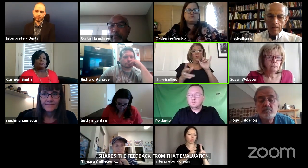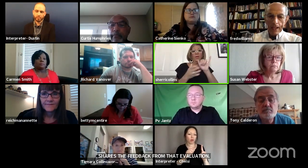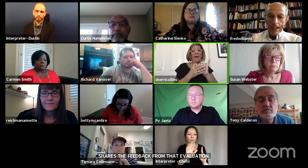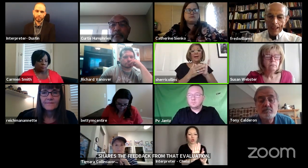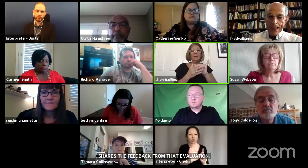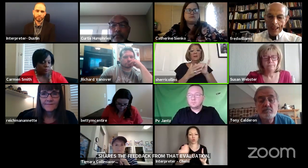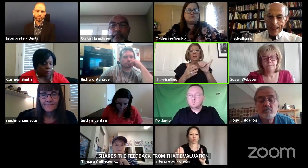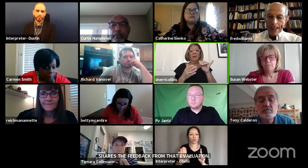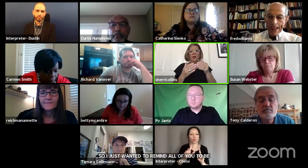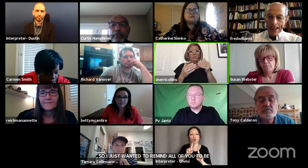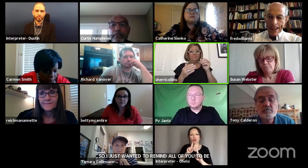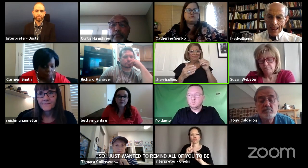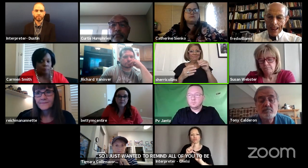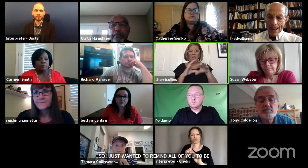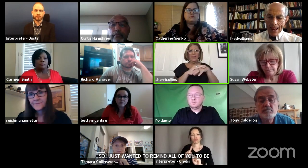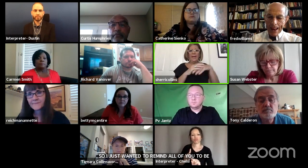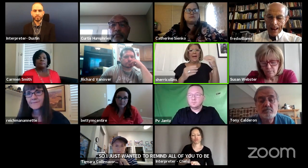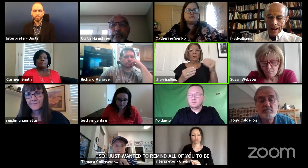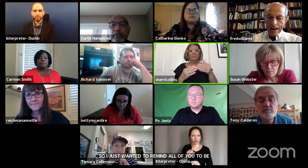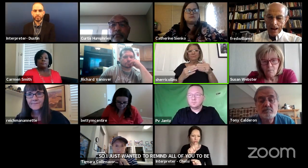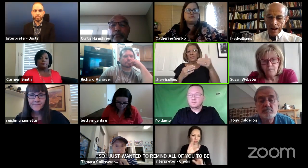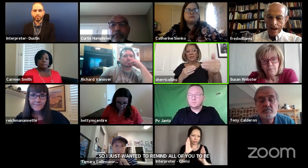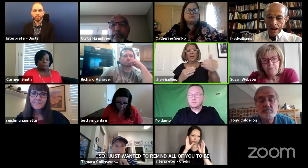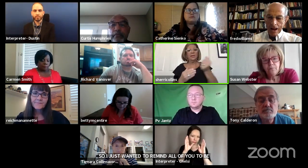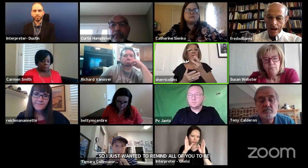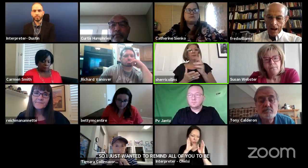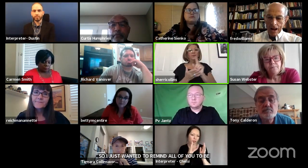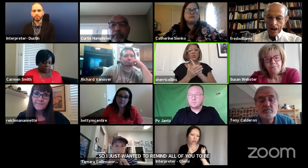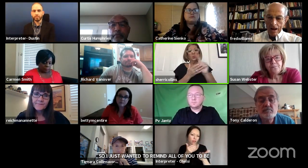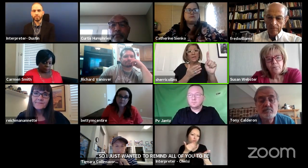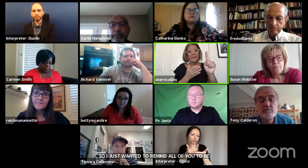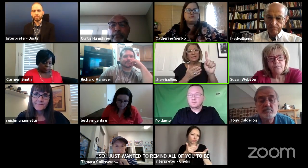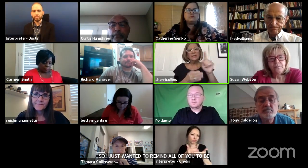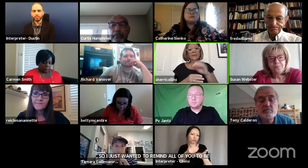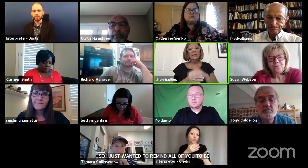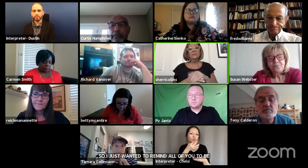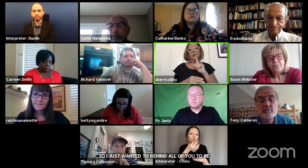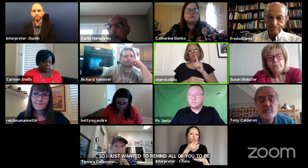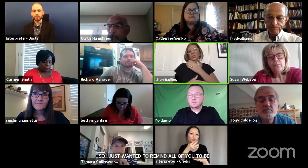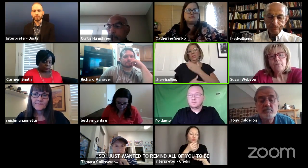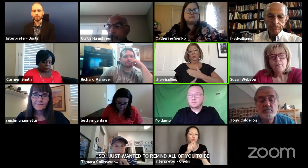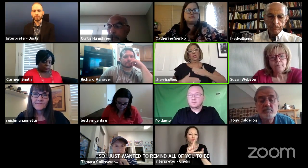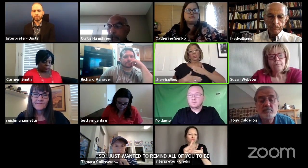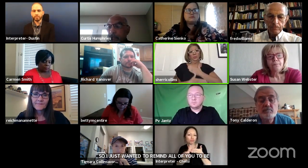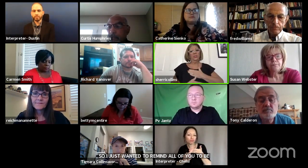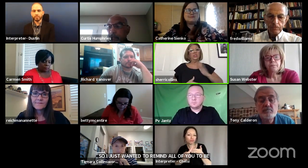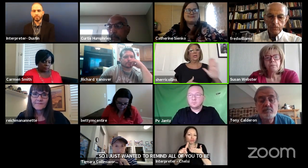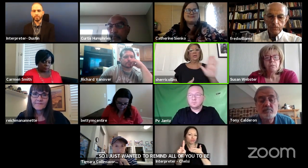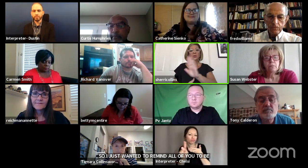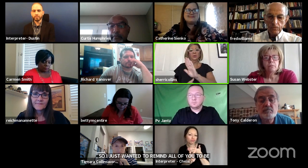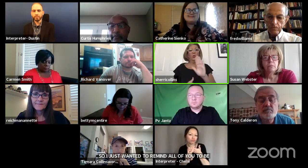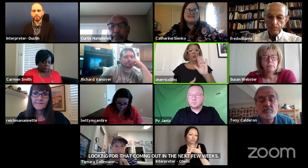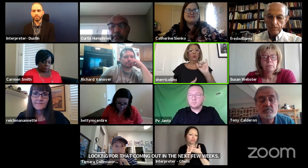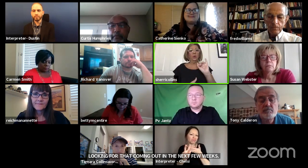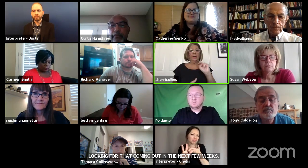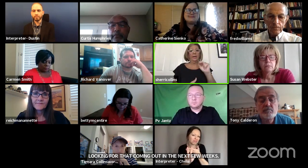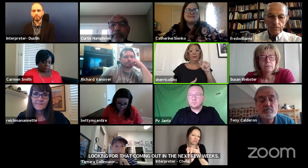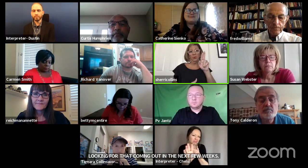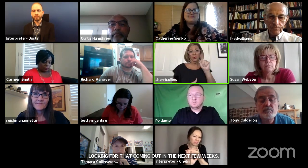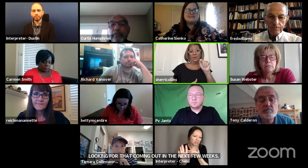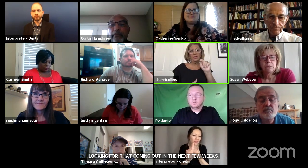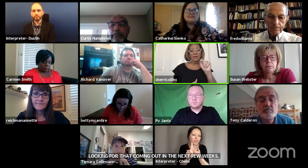looking for that coming out in the next few weeks. So really would appreciate